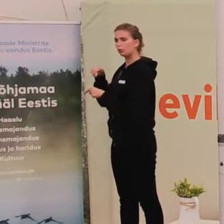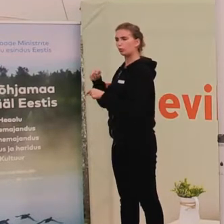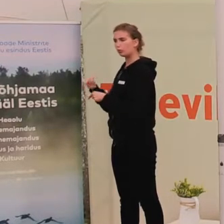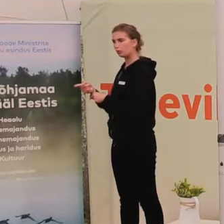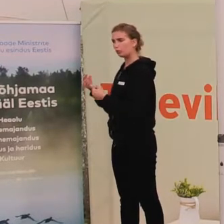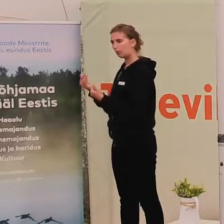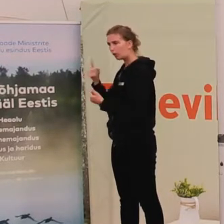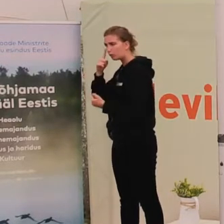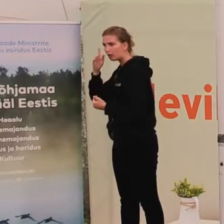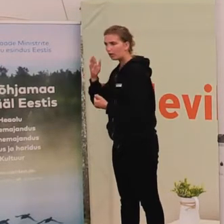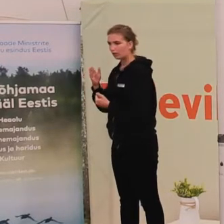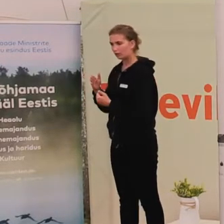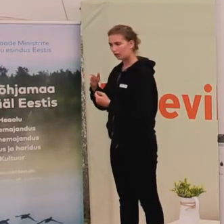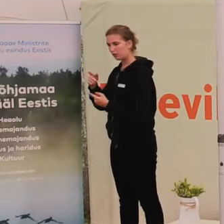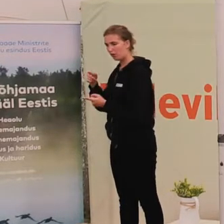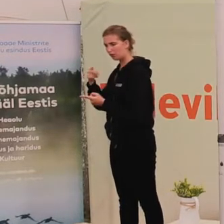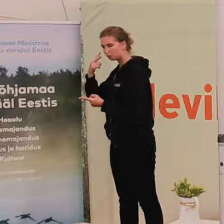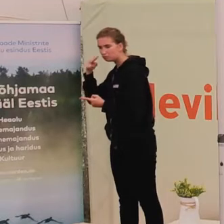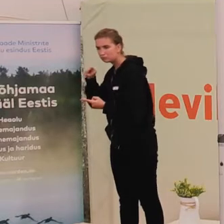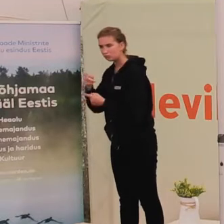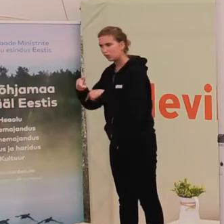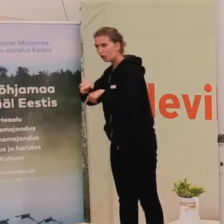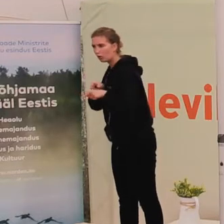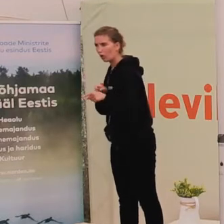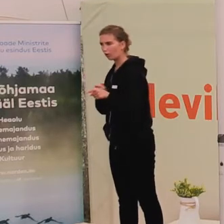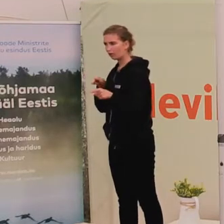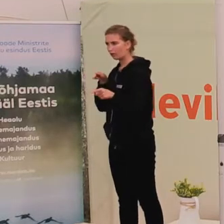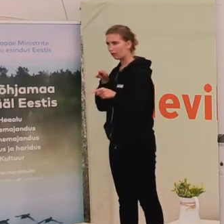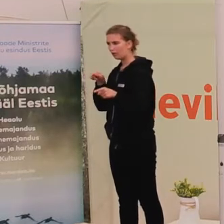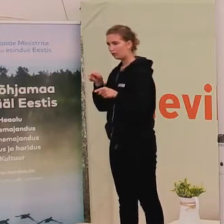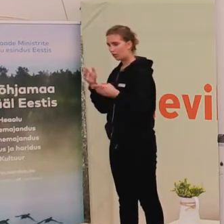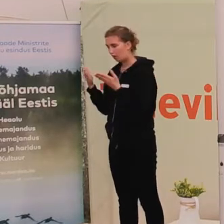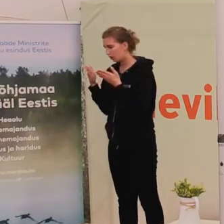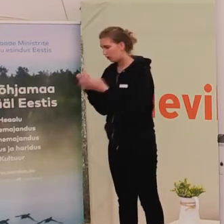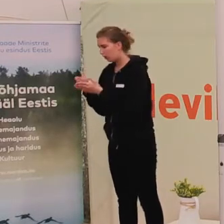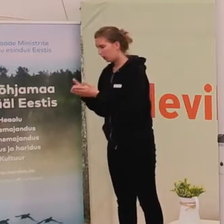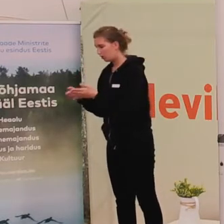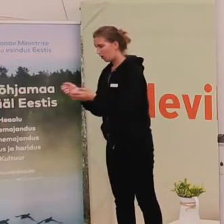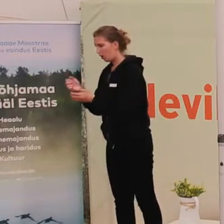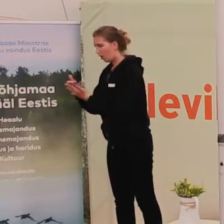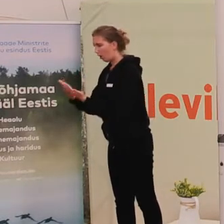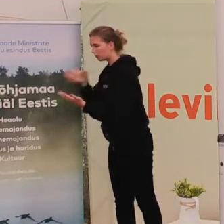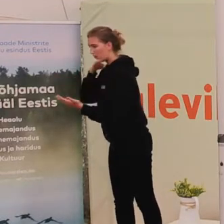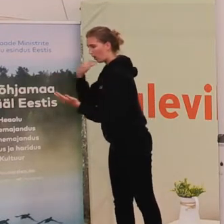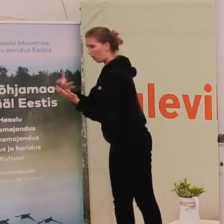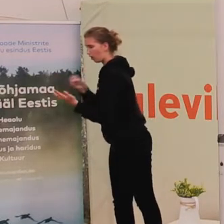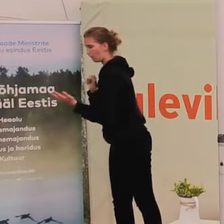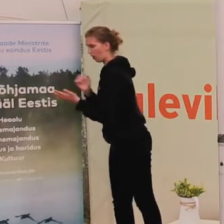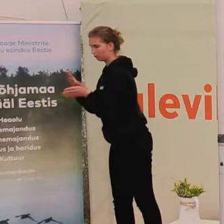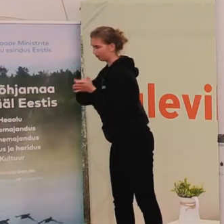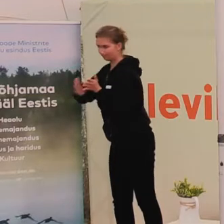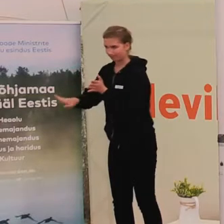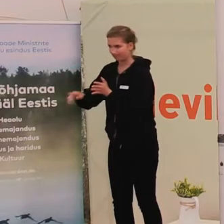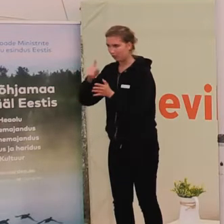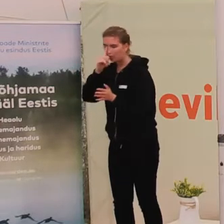more climate-minded, more environment-minded, and less obsessed with owning things. So one of the, okay, we'll come to